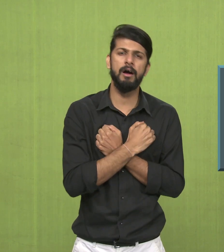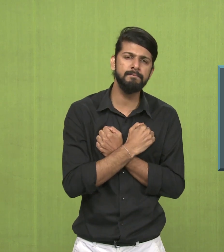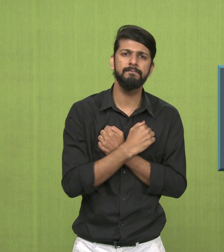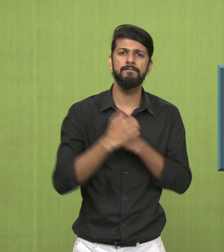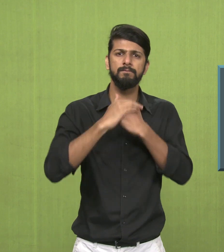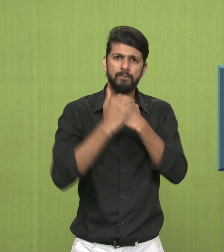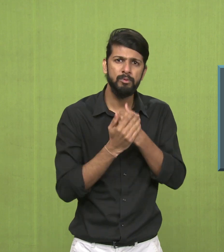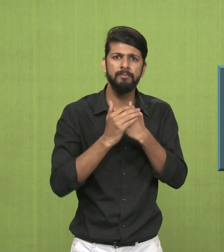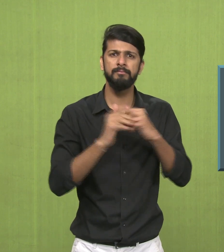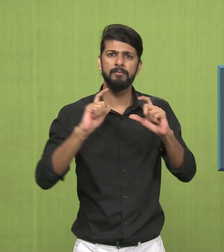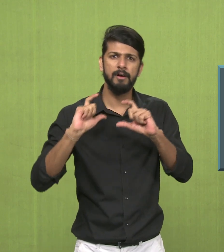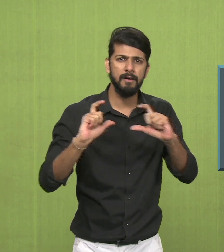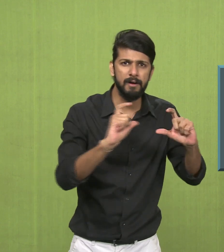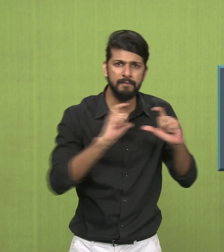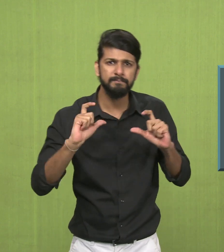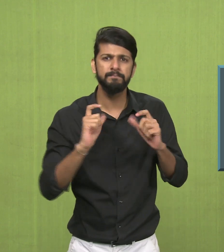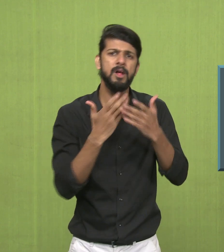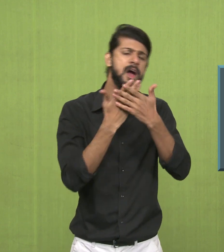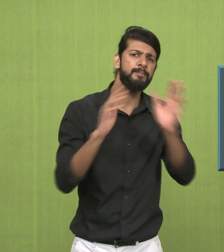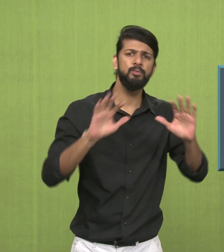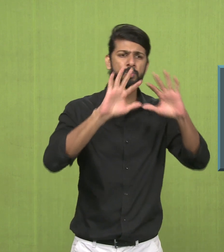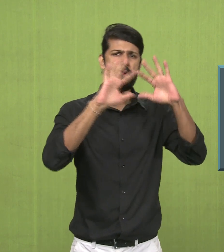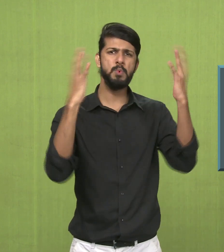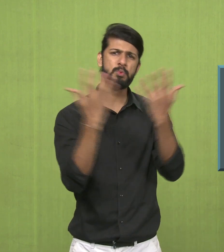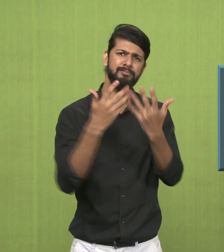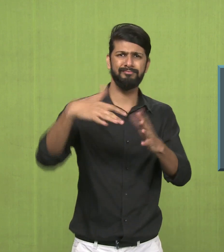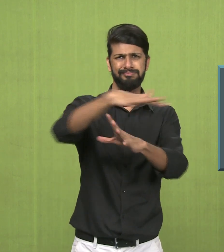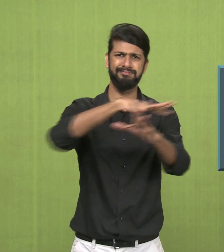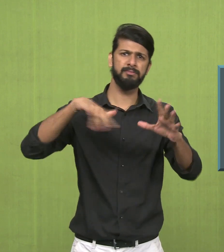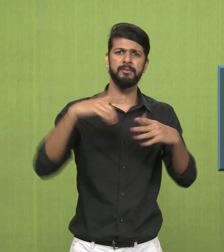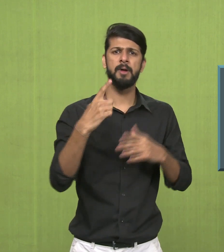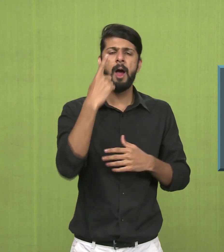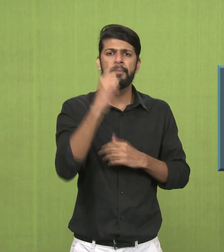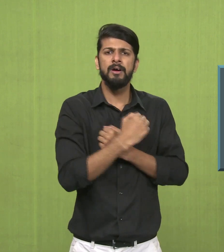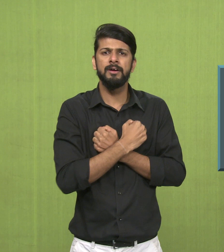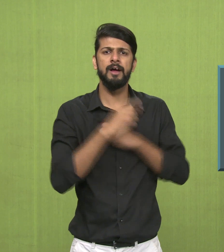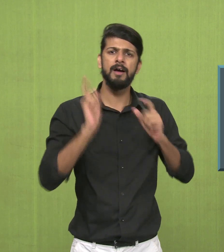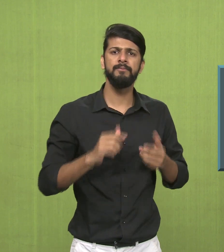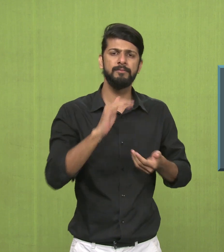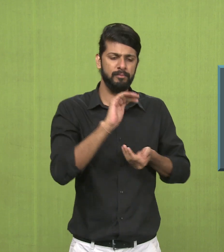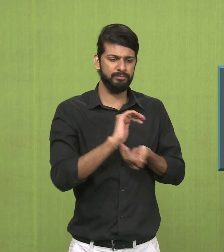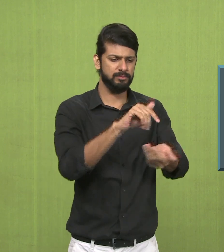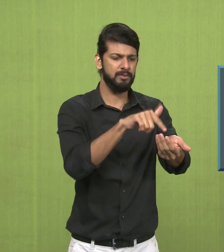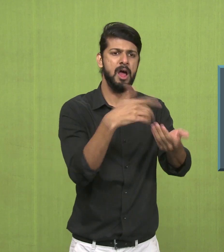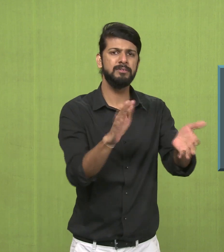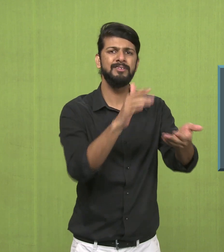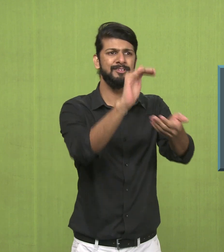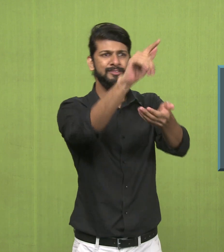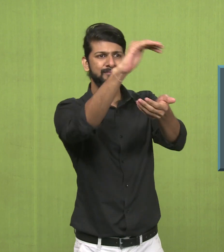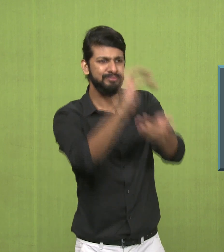said Mother Teresa was the true reflection of love for humanity and